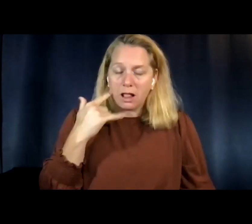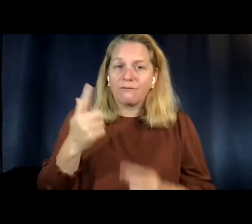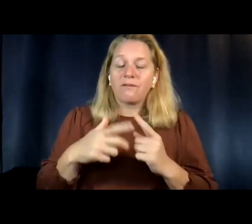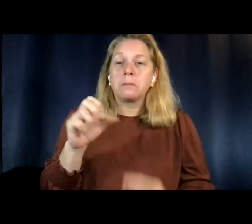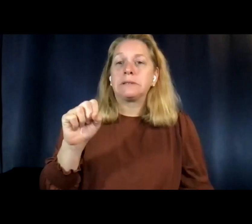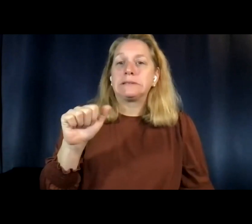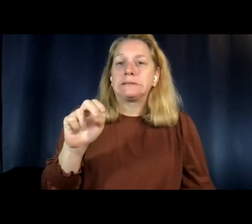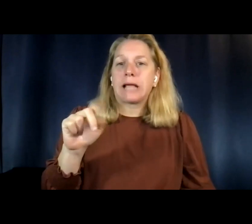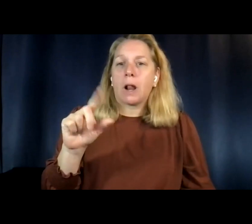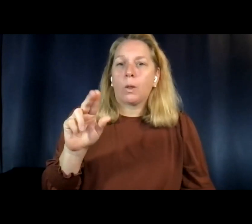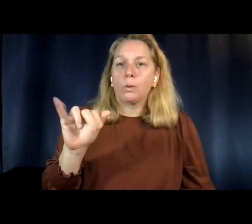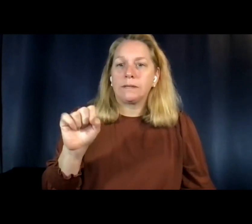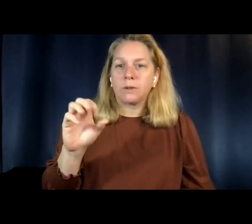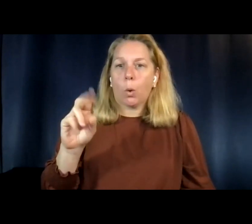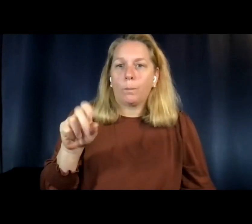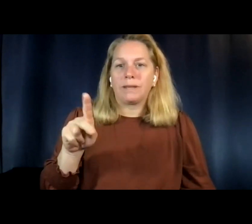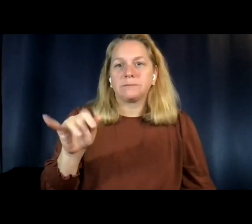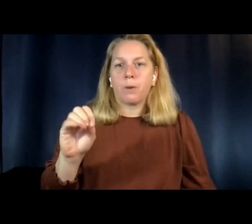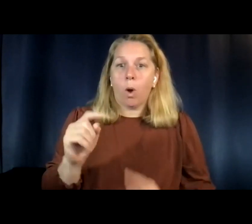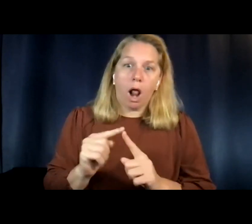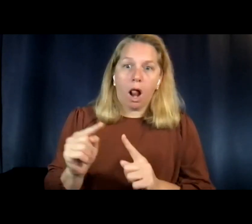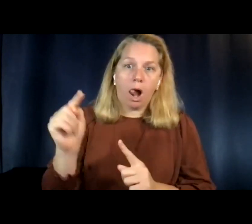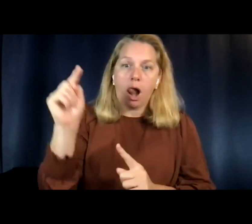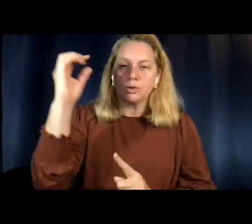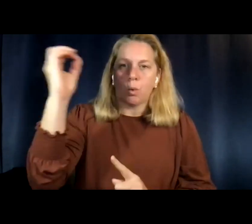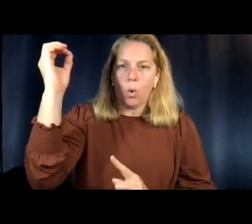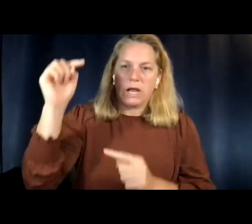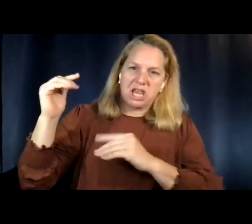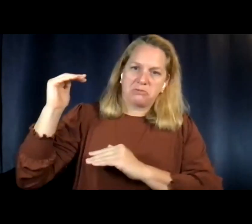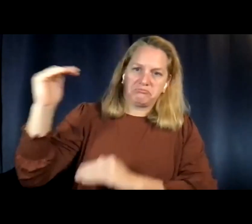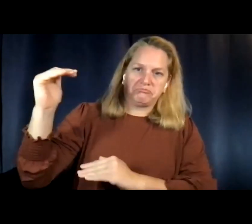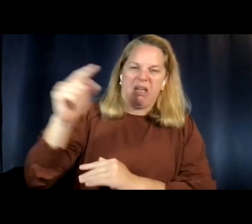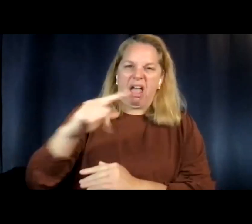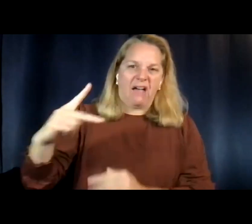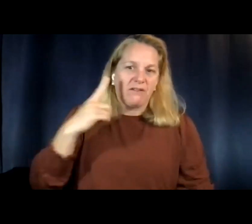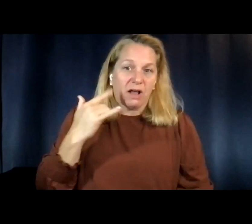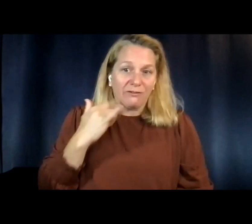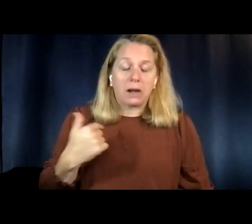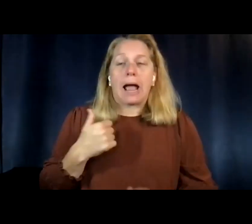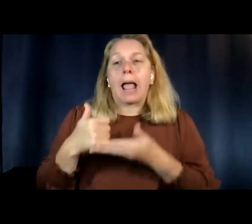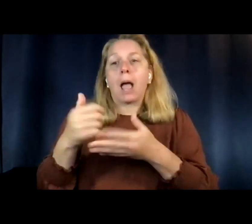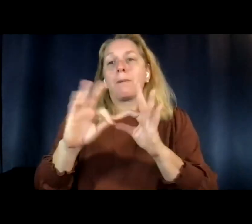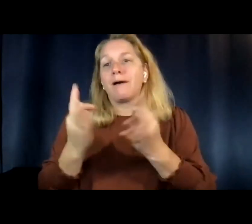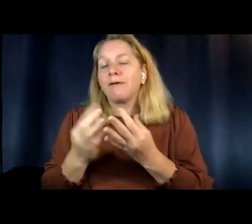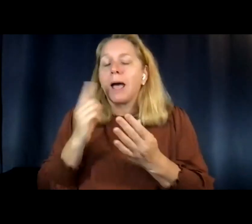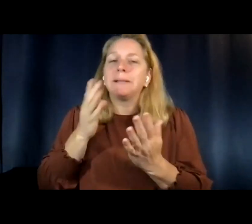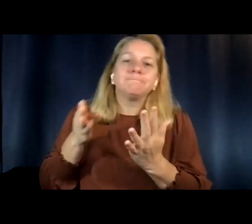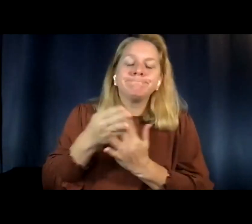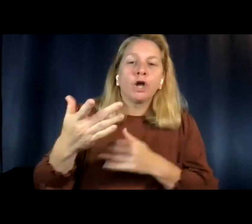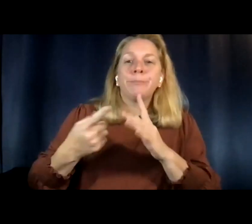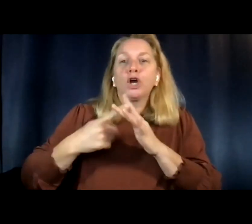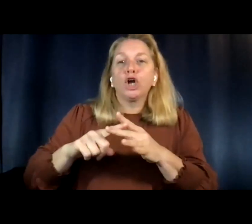Obispo up to the Oregon border. I help families kind of navigate the early start programs and